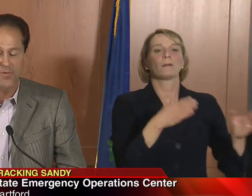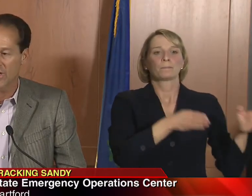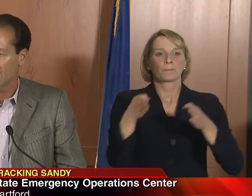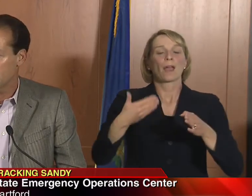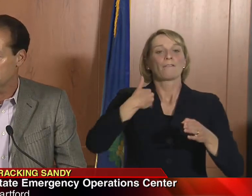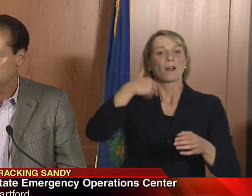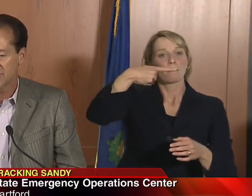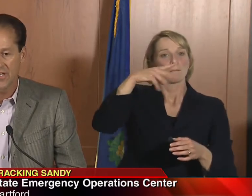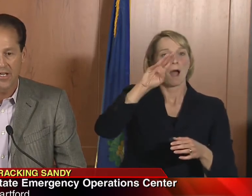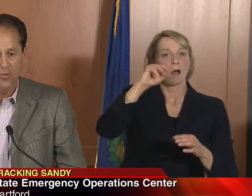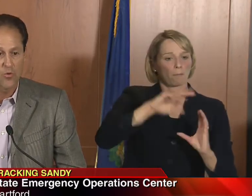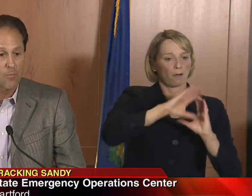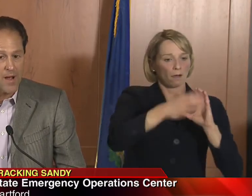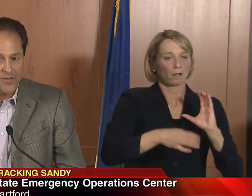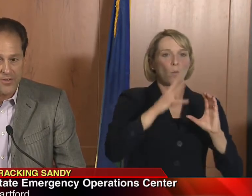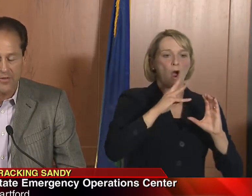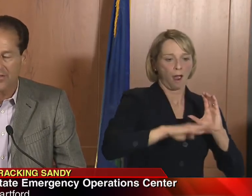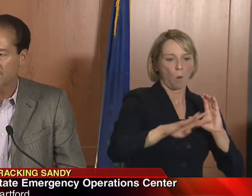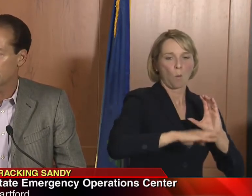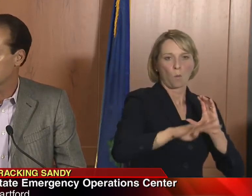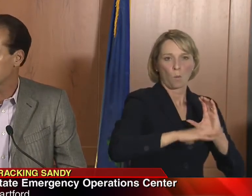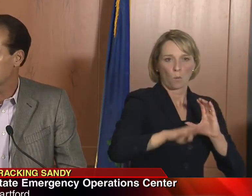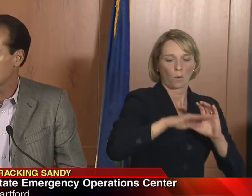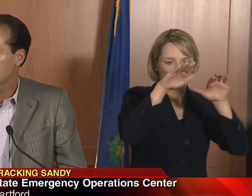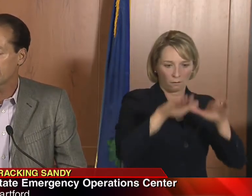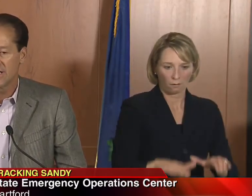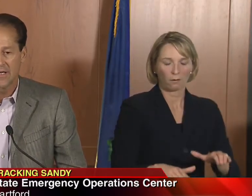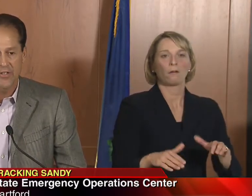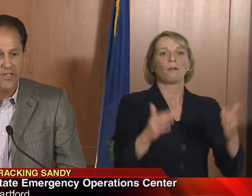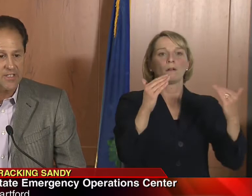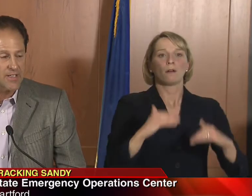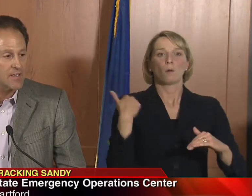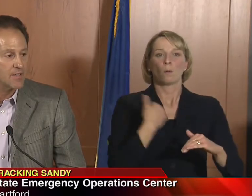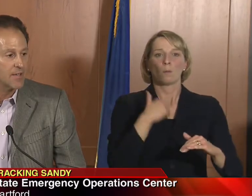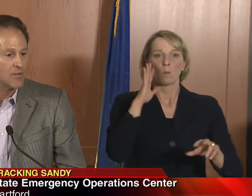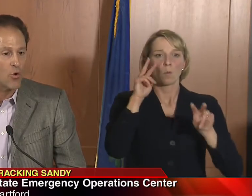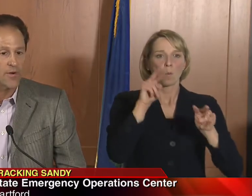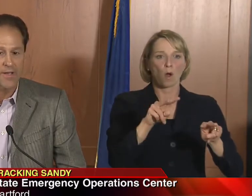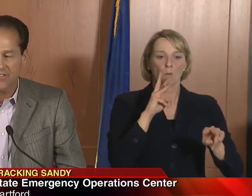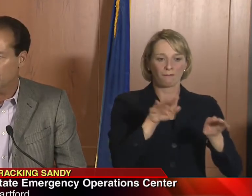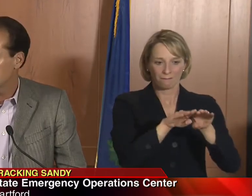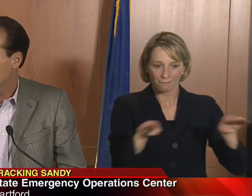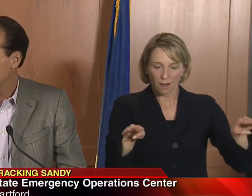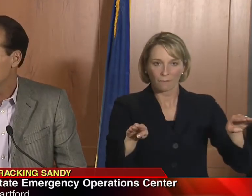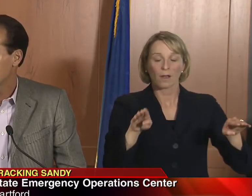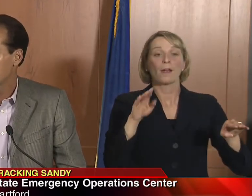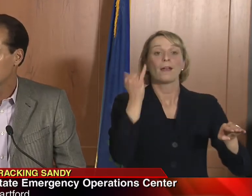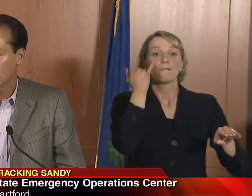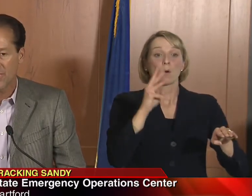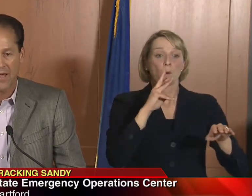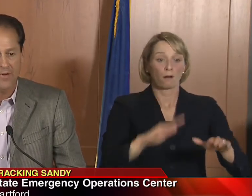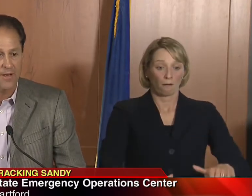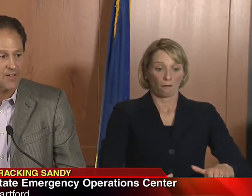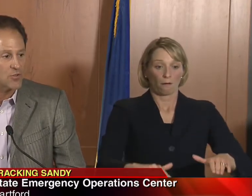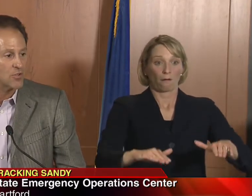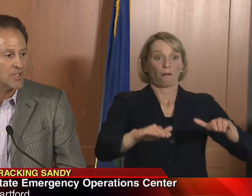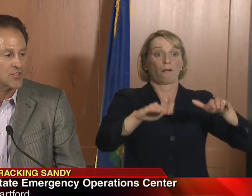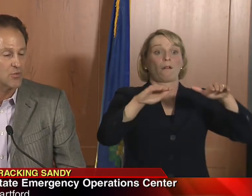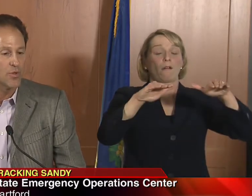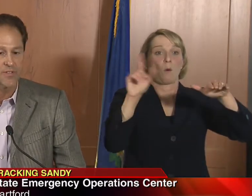have pumps. We have measures. We will monitor the level of the water. To the extent that the water gets to a point where it will have